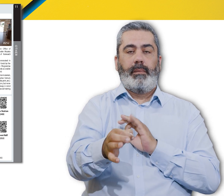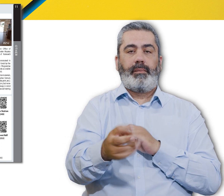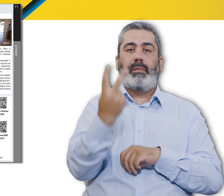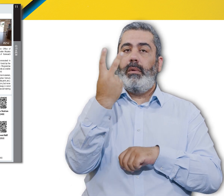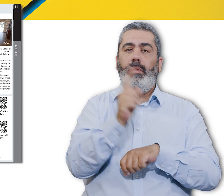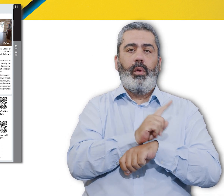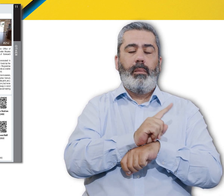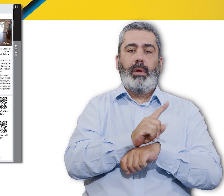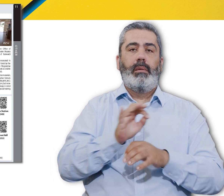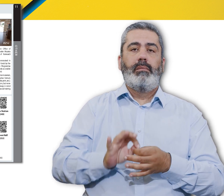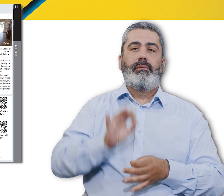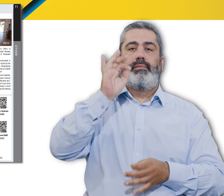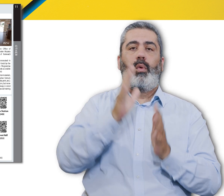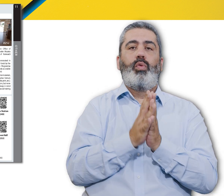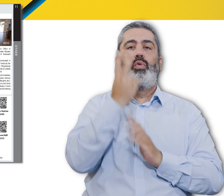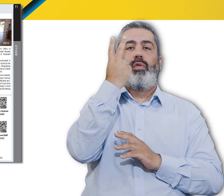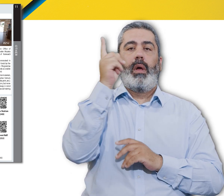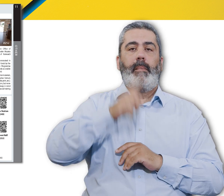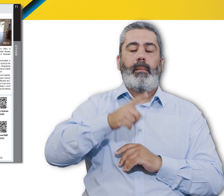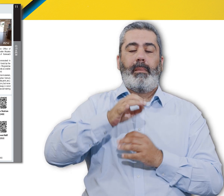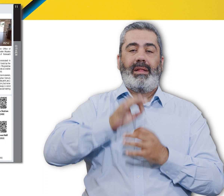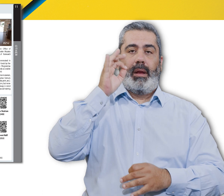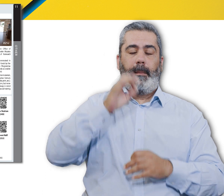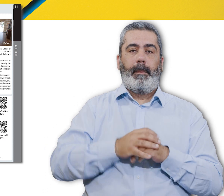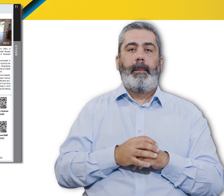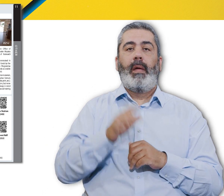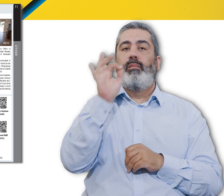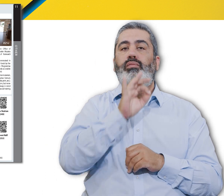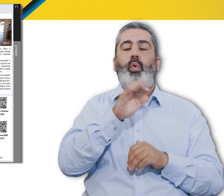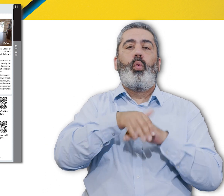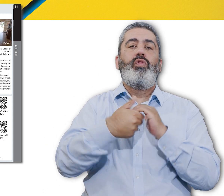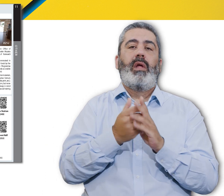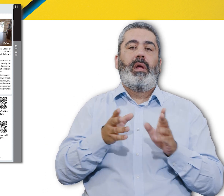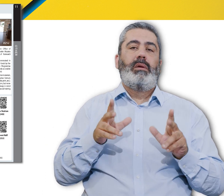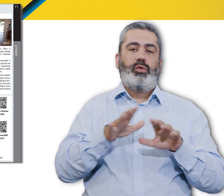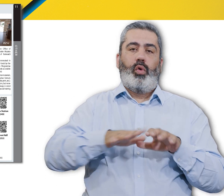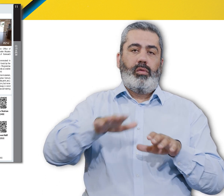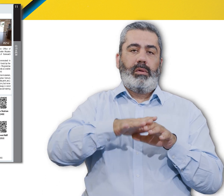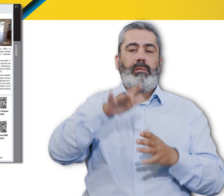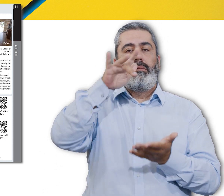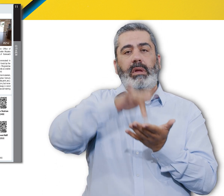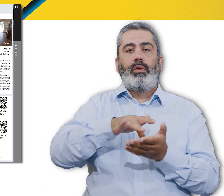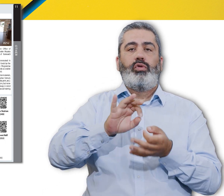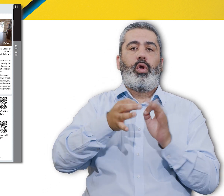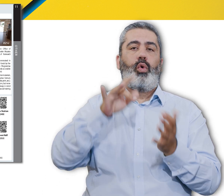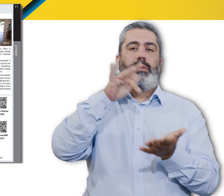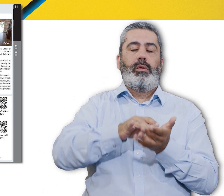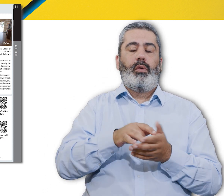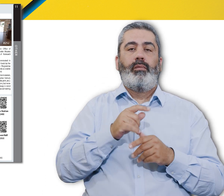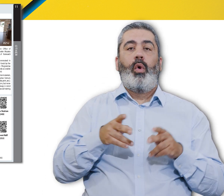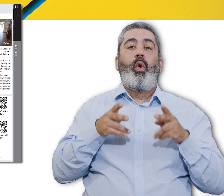min, elevation 12 m. Is situated in the buffer zone of Historic Centre. Zoitella Street